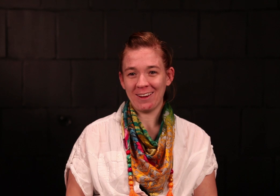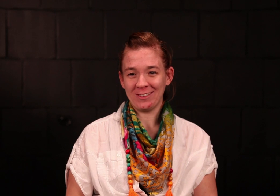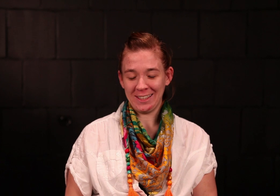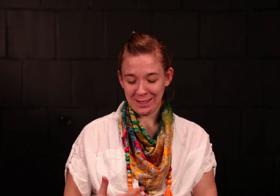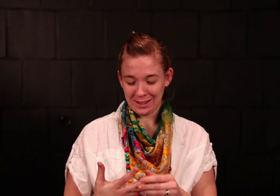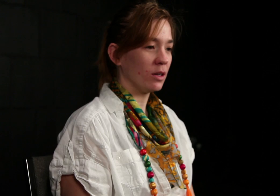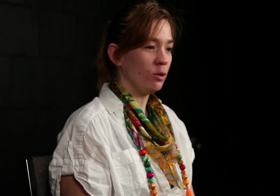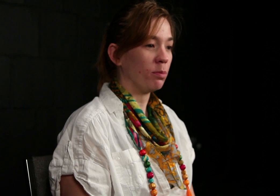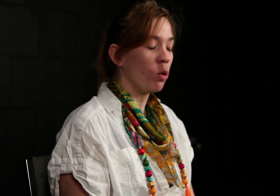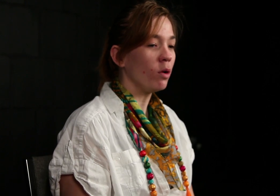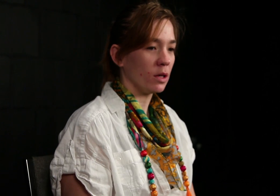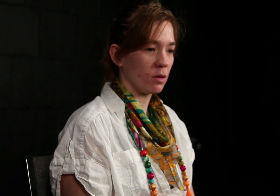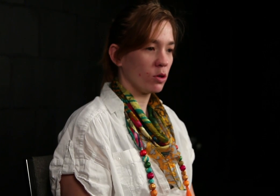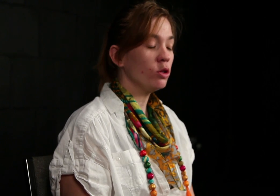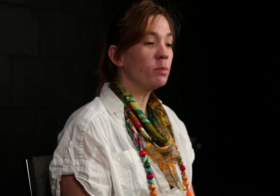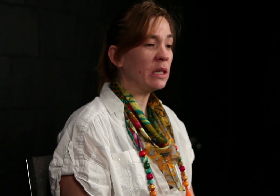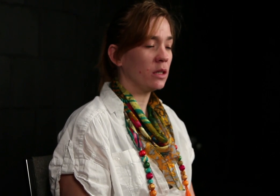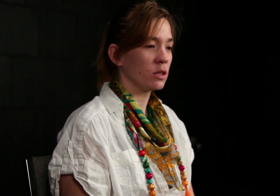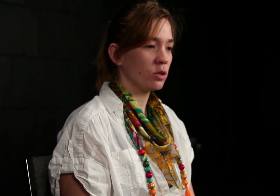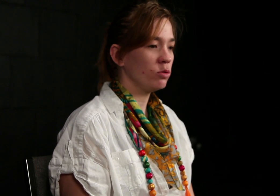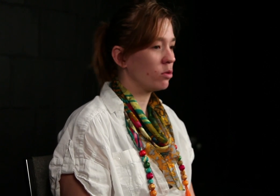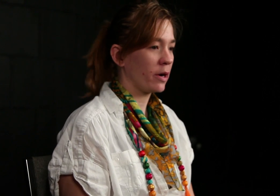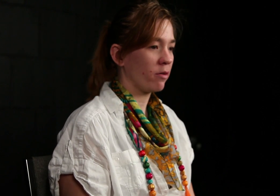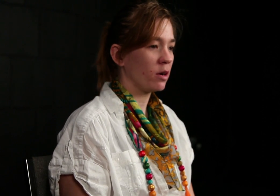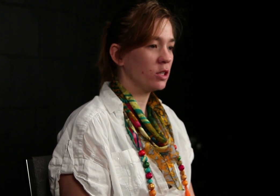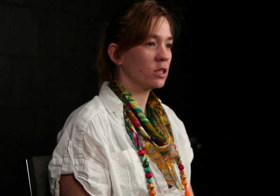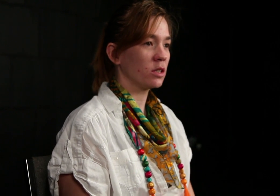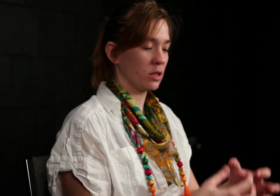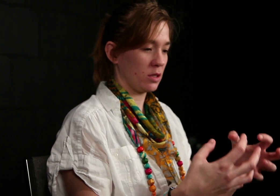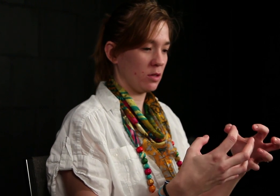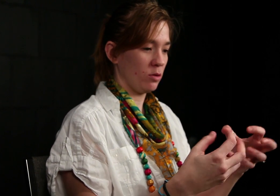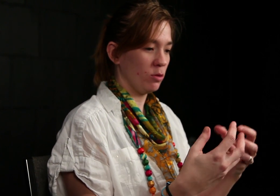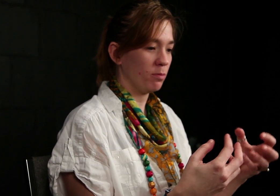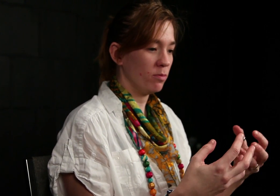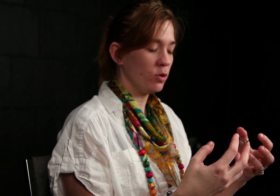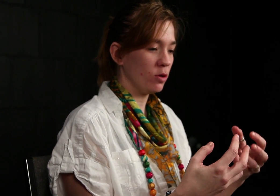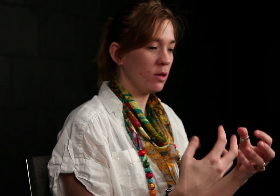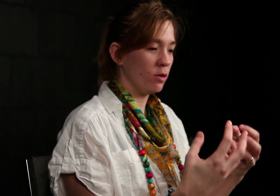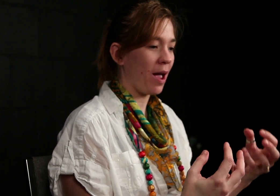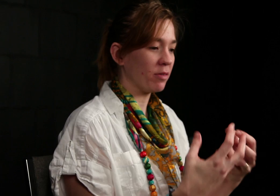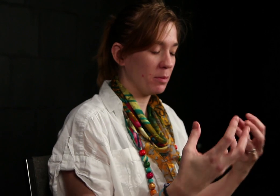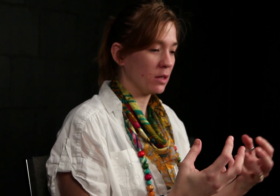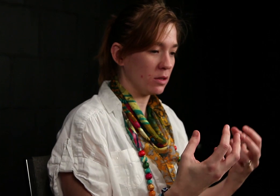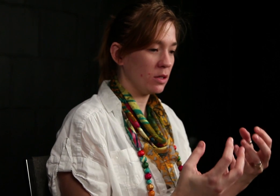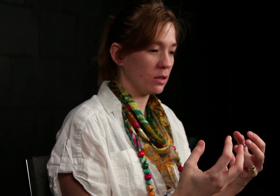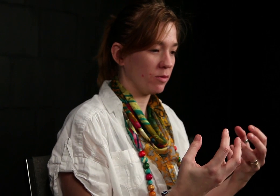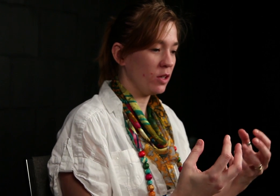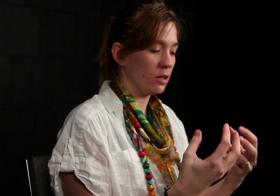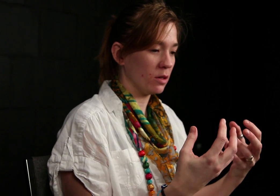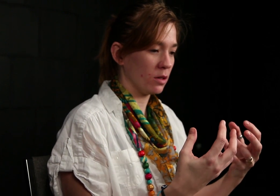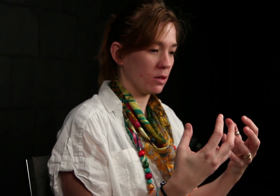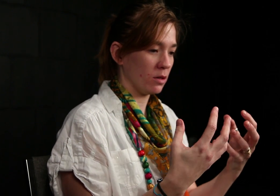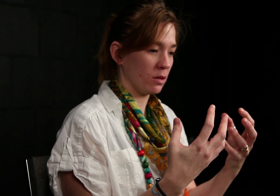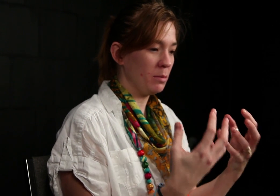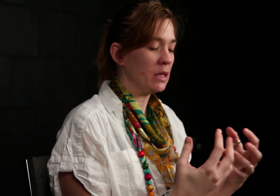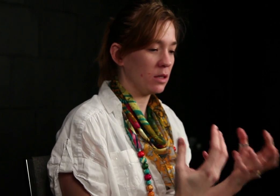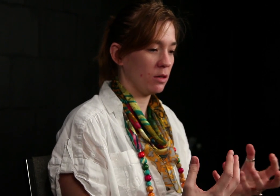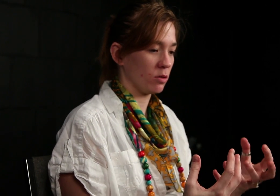to eat it. You boil it, or you can put it in a stew or whatever, just because you have to make the meat tender